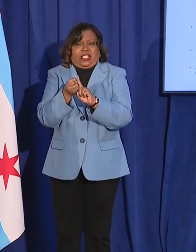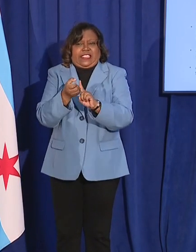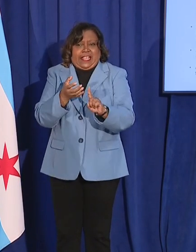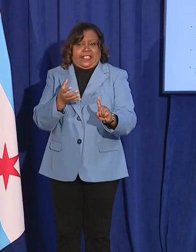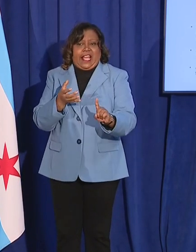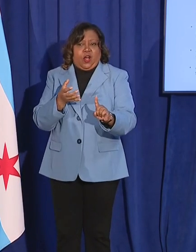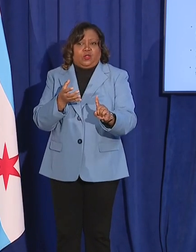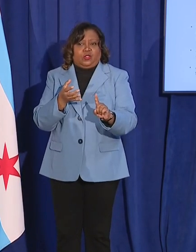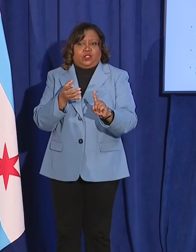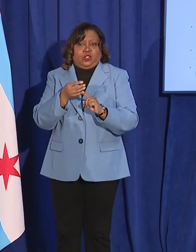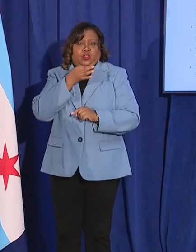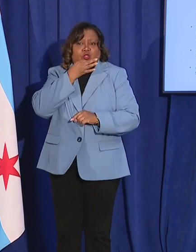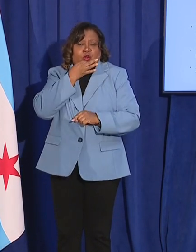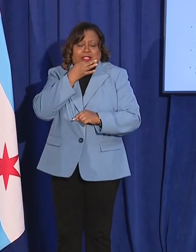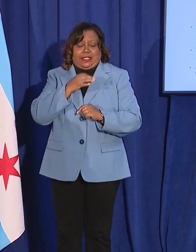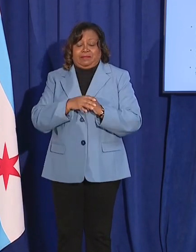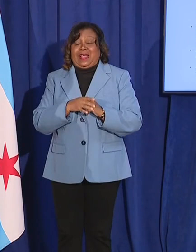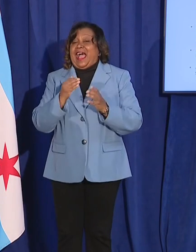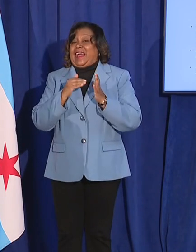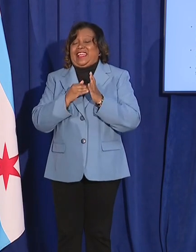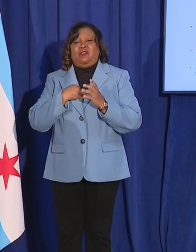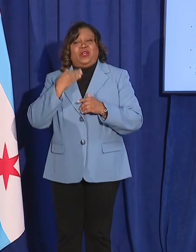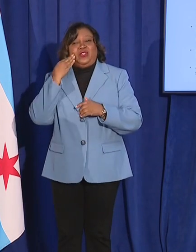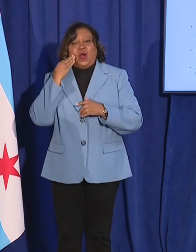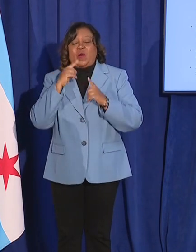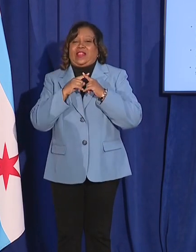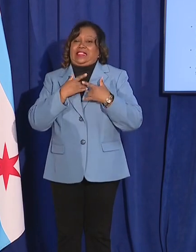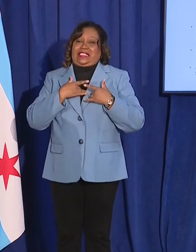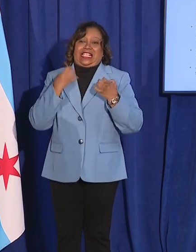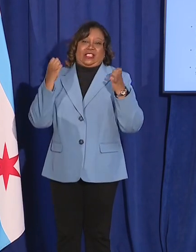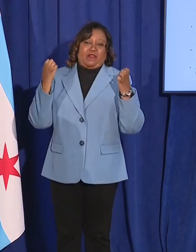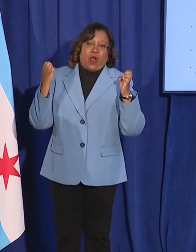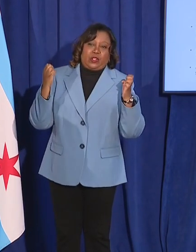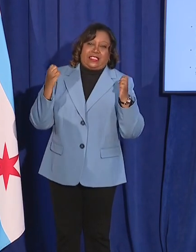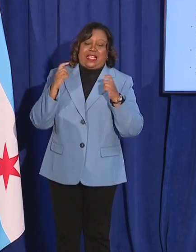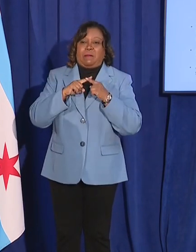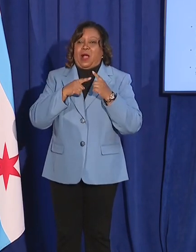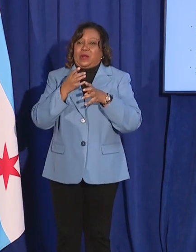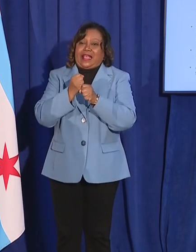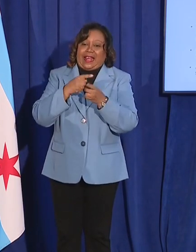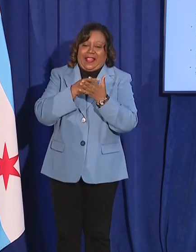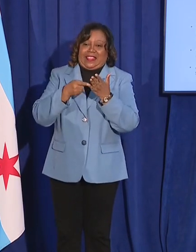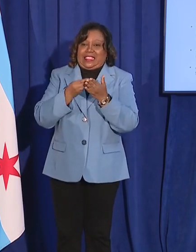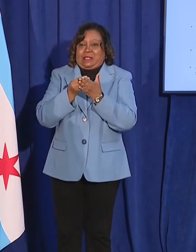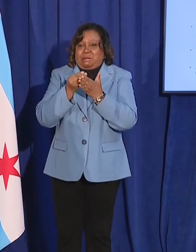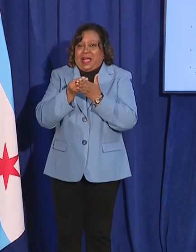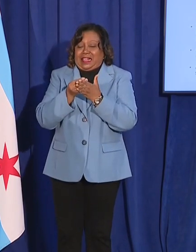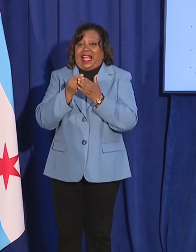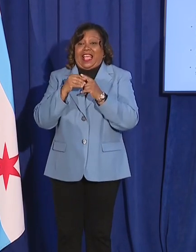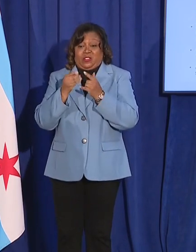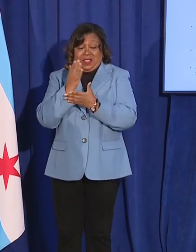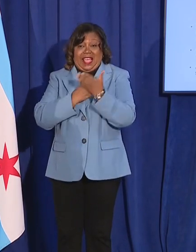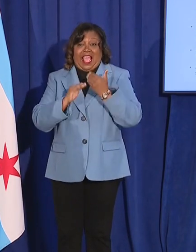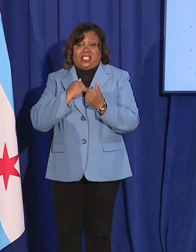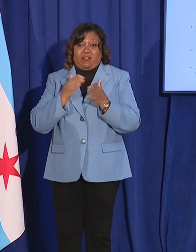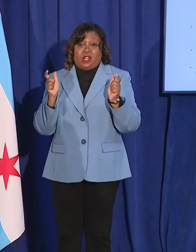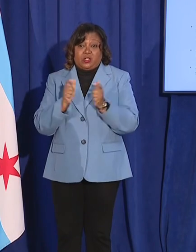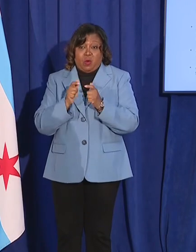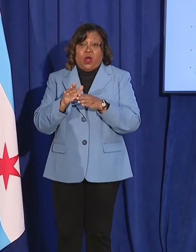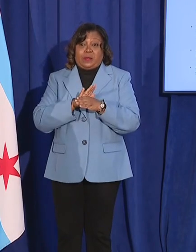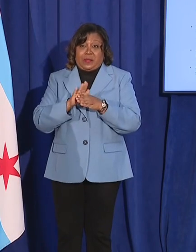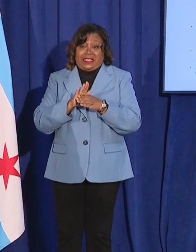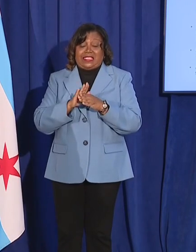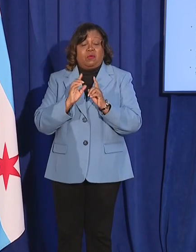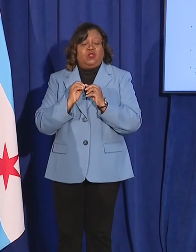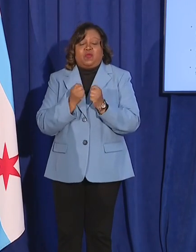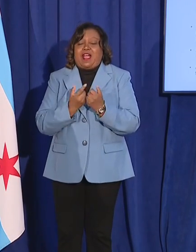details shortly. Again, we know that there's a sense of urgency around getting these grant funds into the hands of our small businesses,